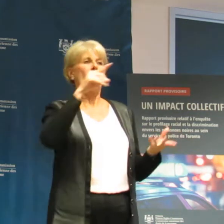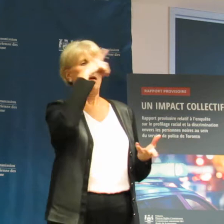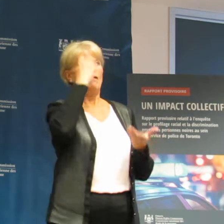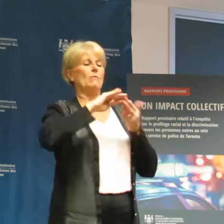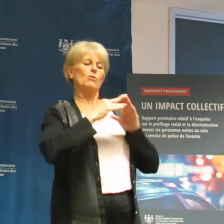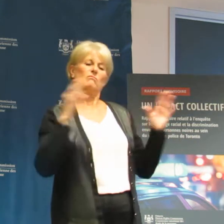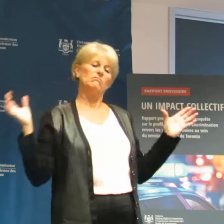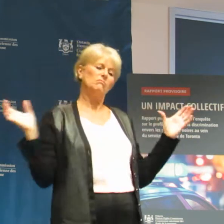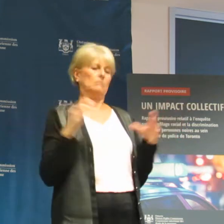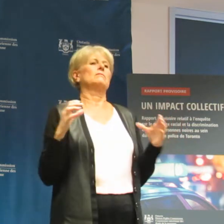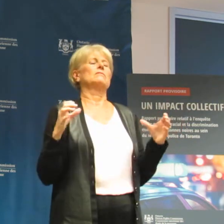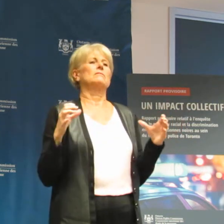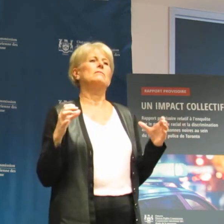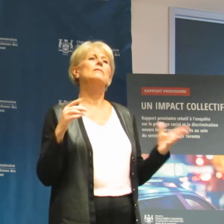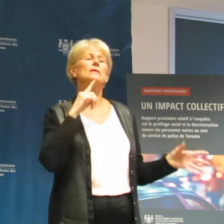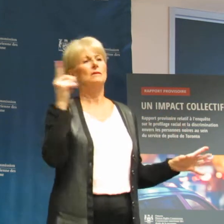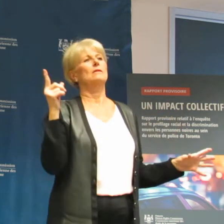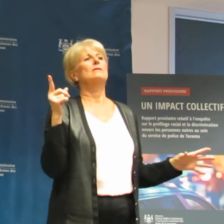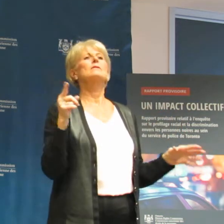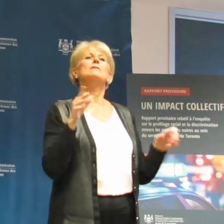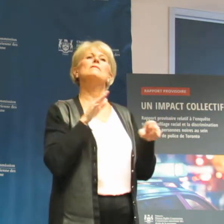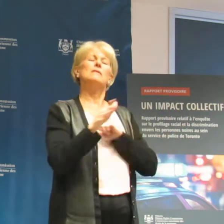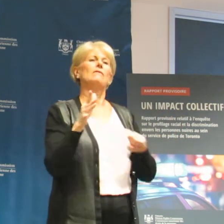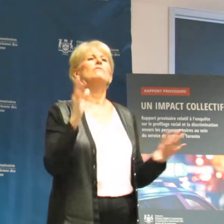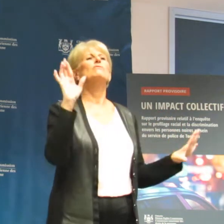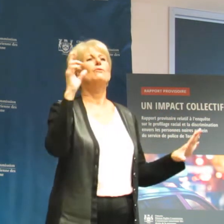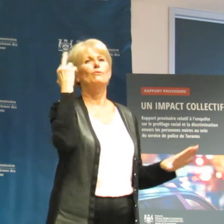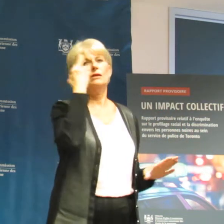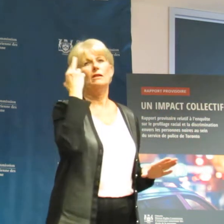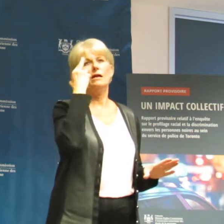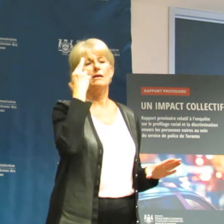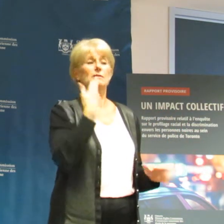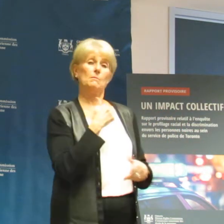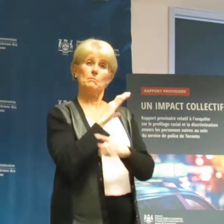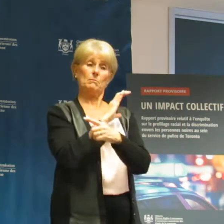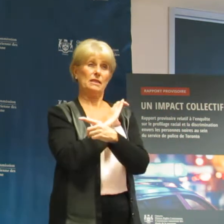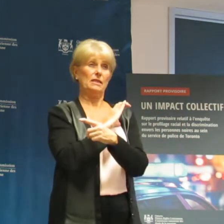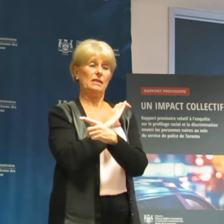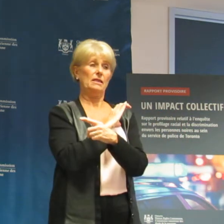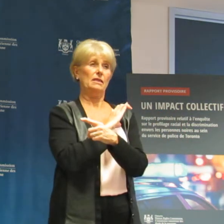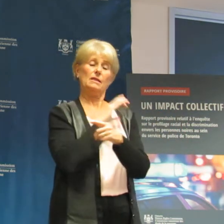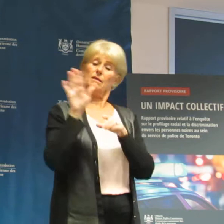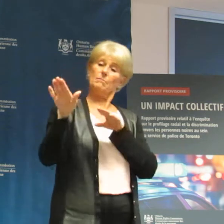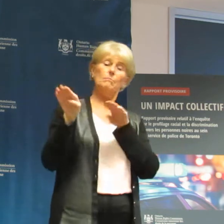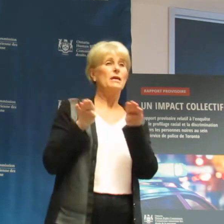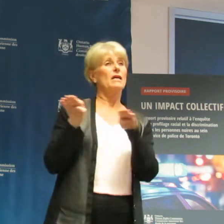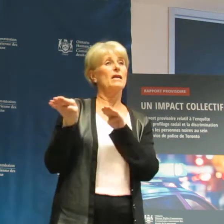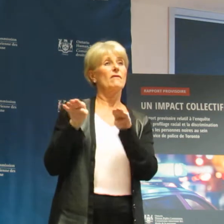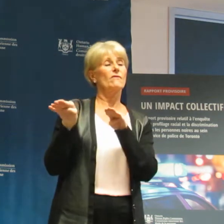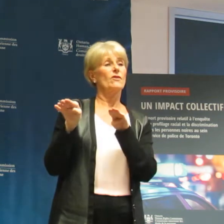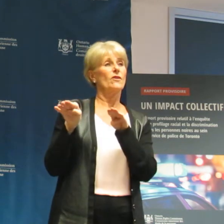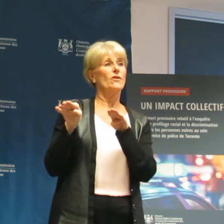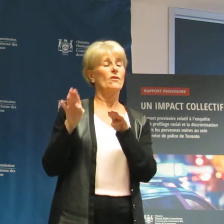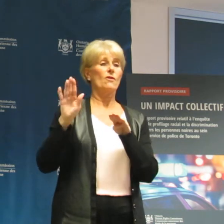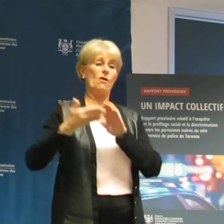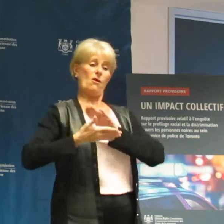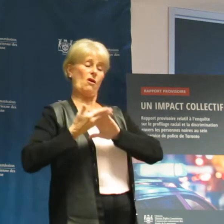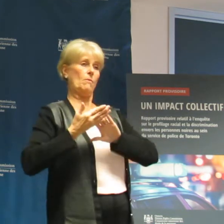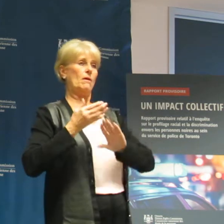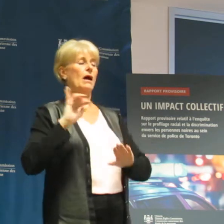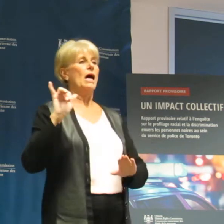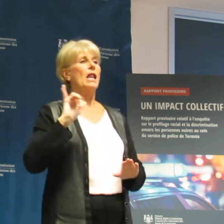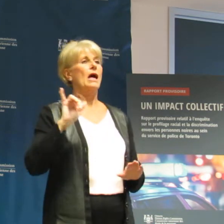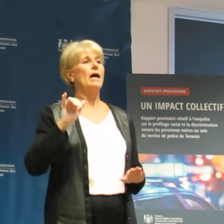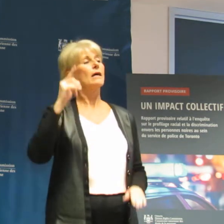Black community because there was the realization that the police was behaving and operating as if they're in